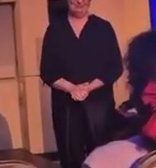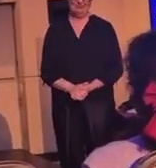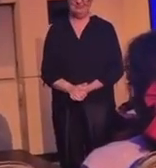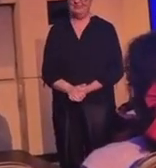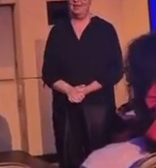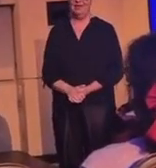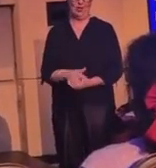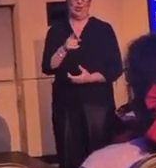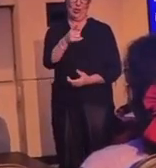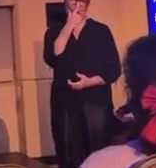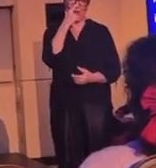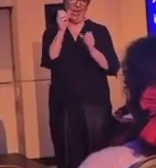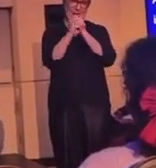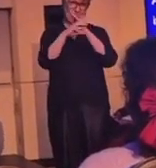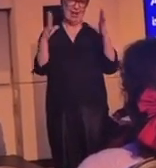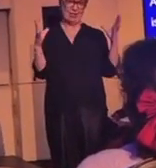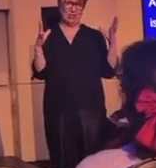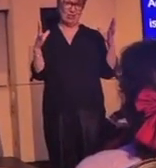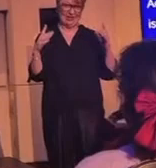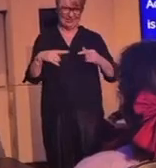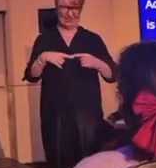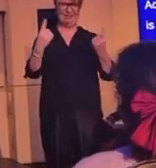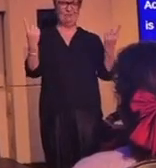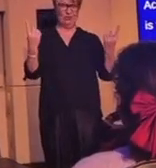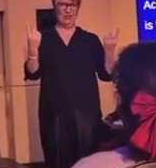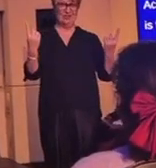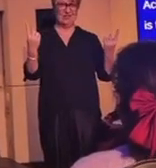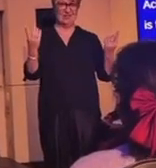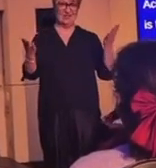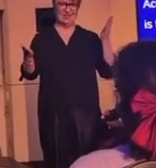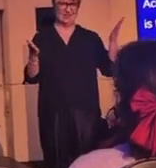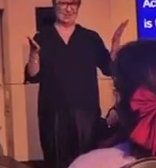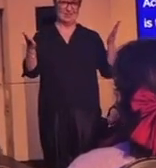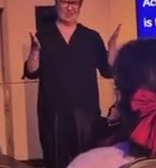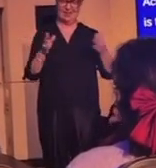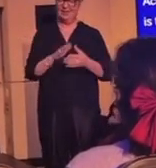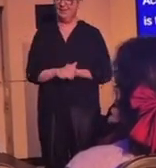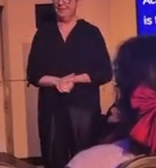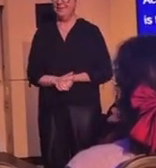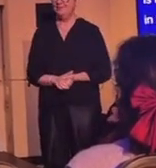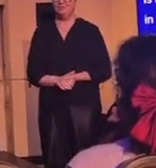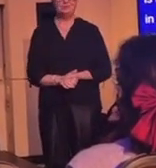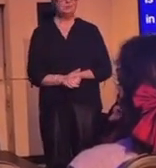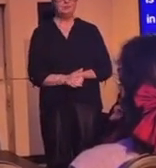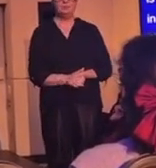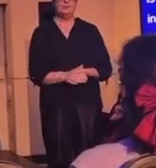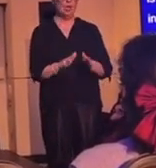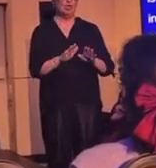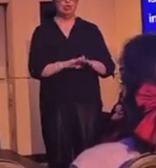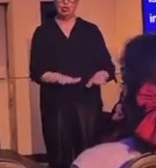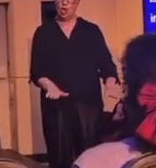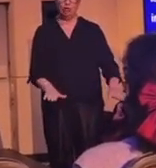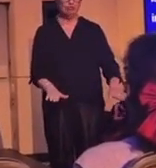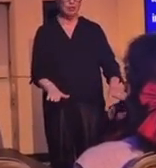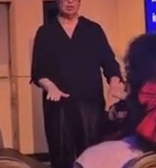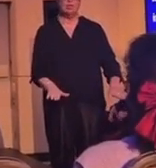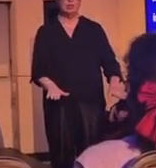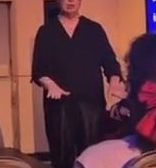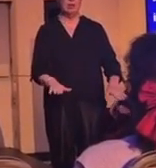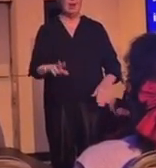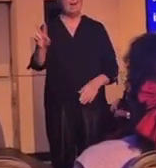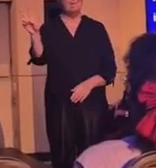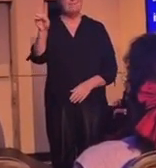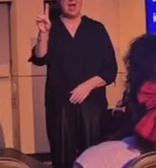So you can imagine how that is, and when you have children in particular, or the